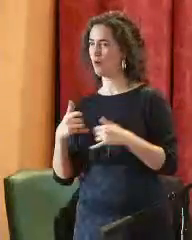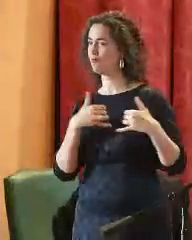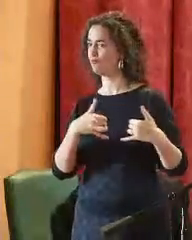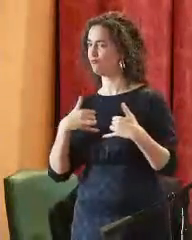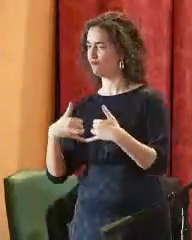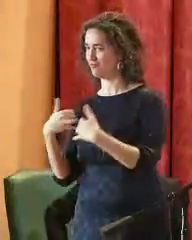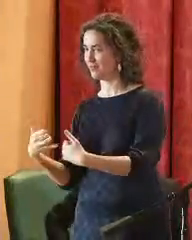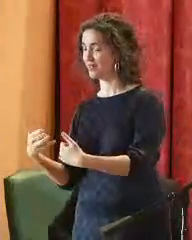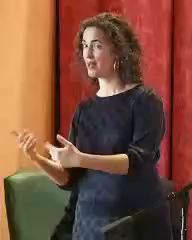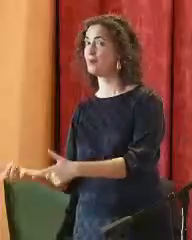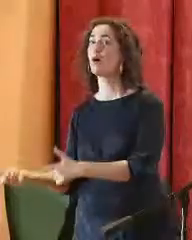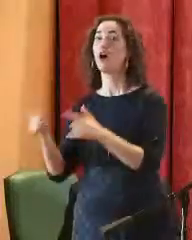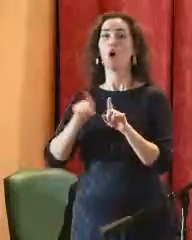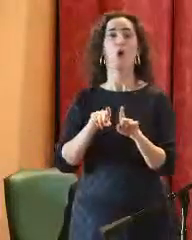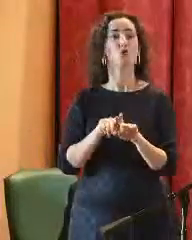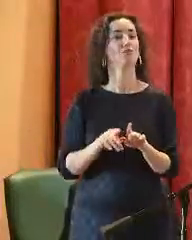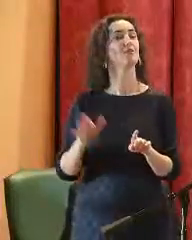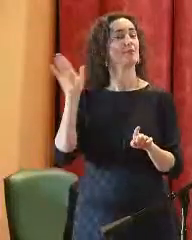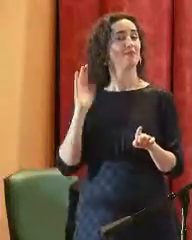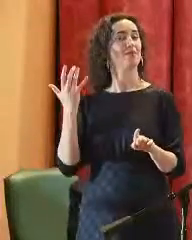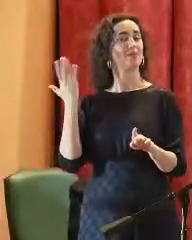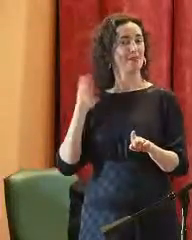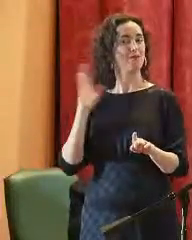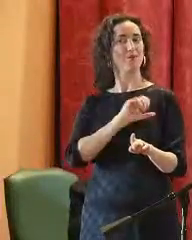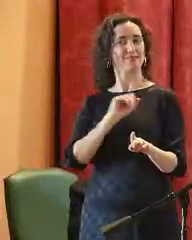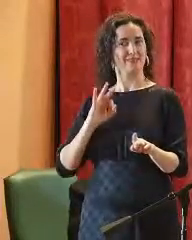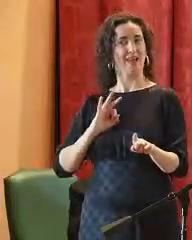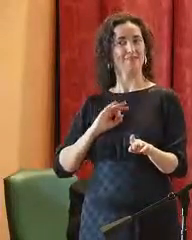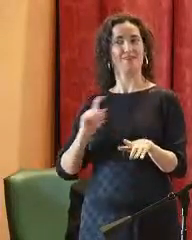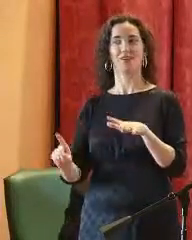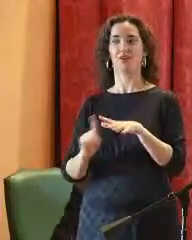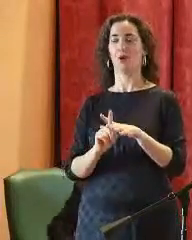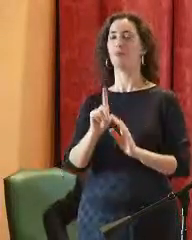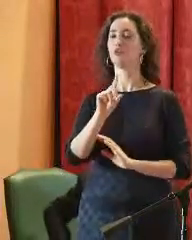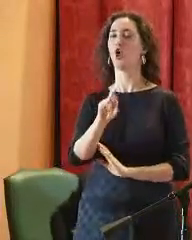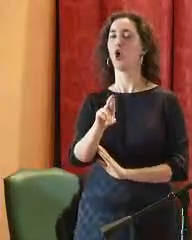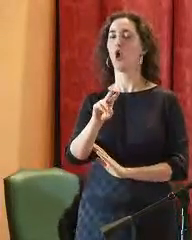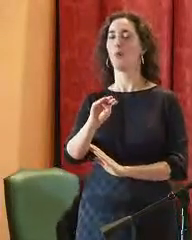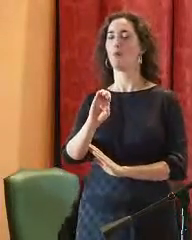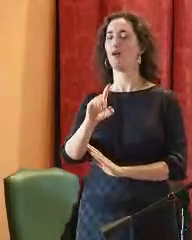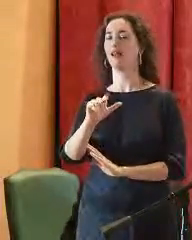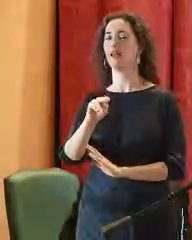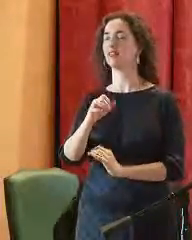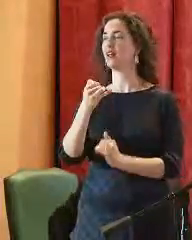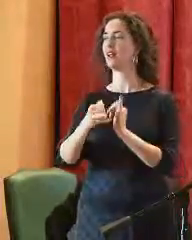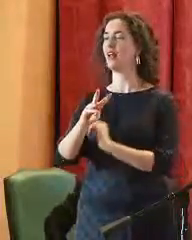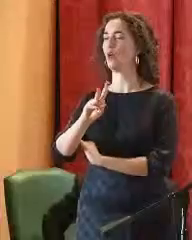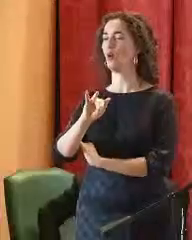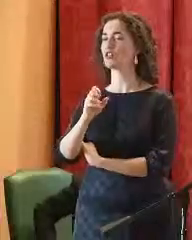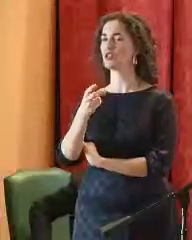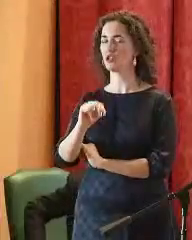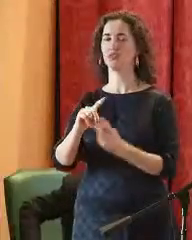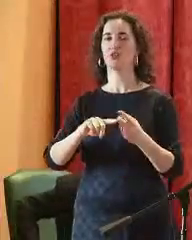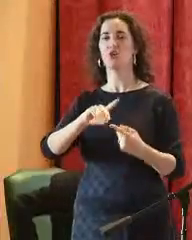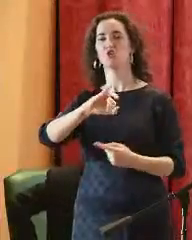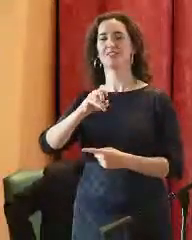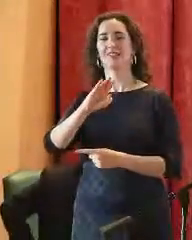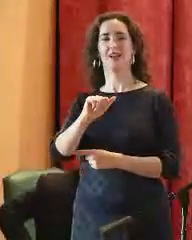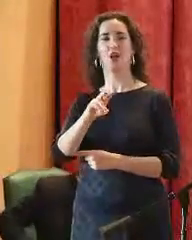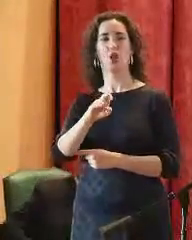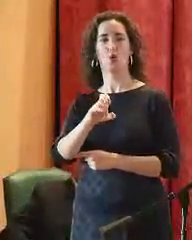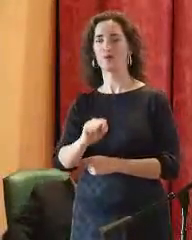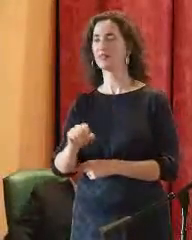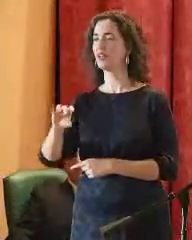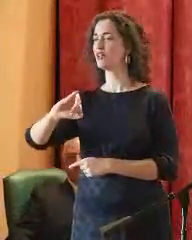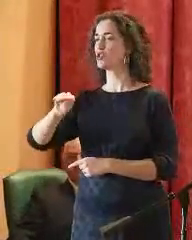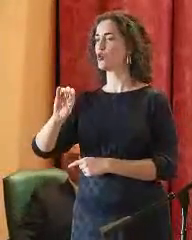we also have past GOTA staff members. Dr. Melanie Washington, Jessica Lewis, and Jolyn Jolivet will